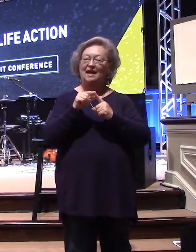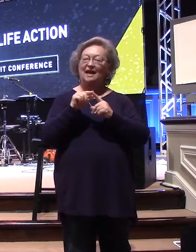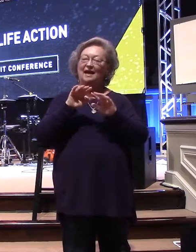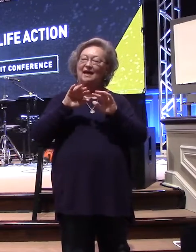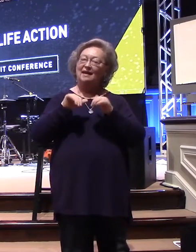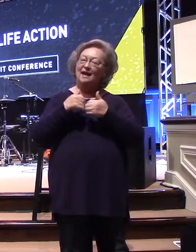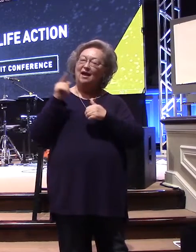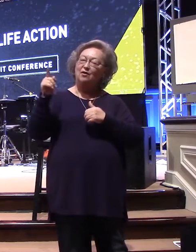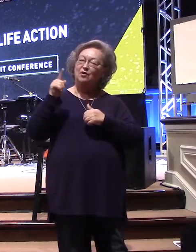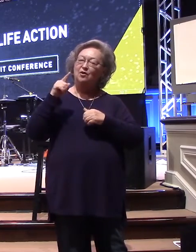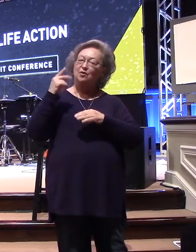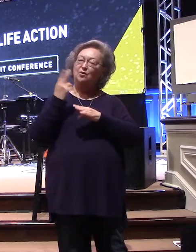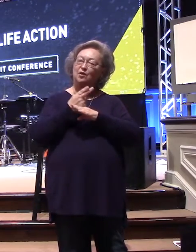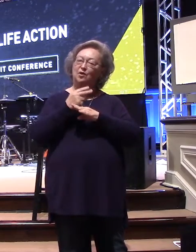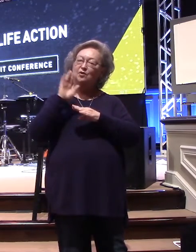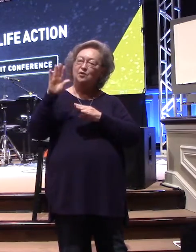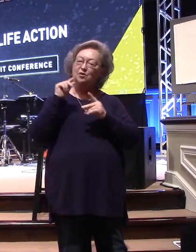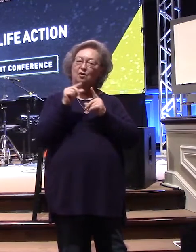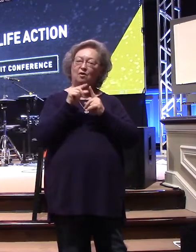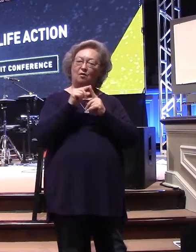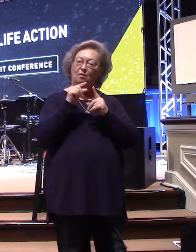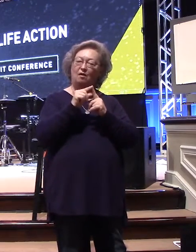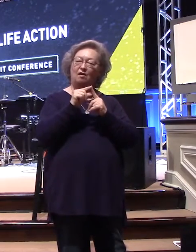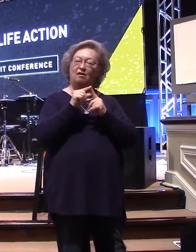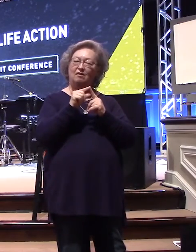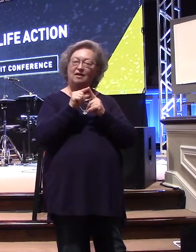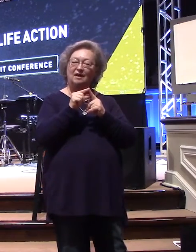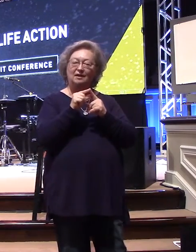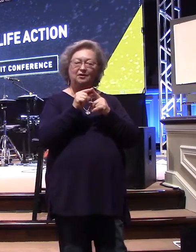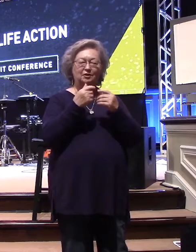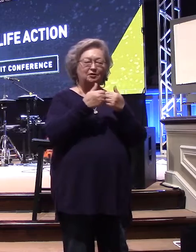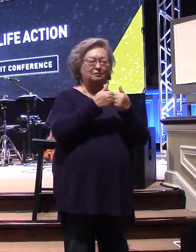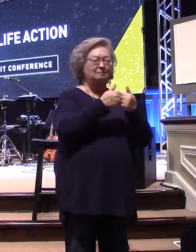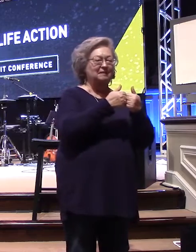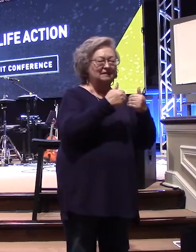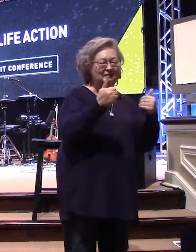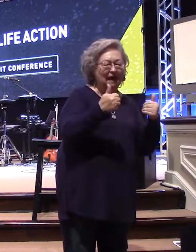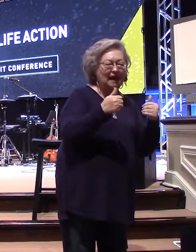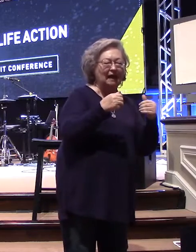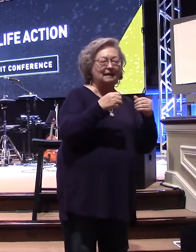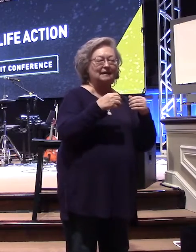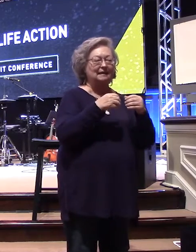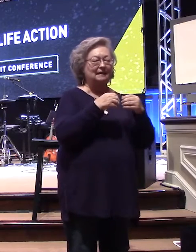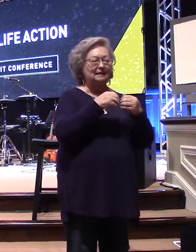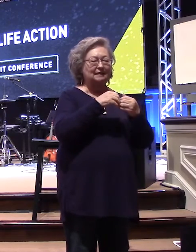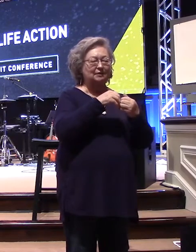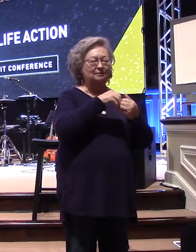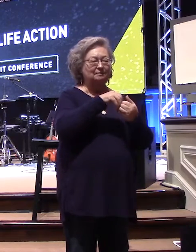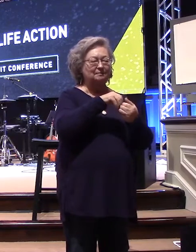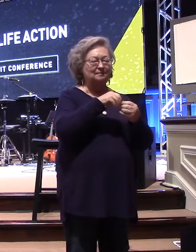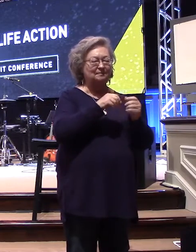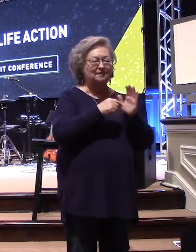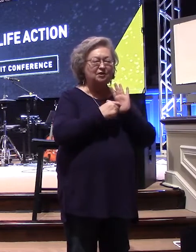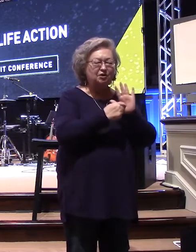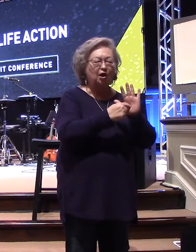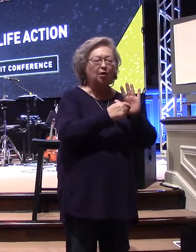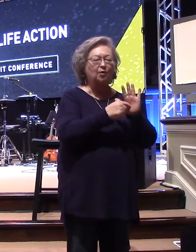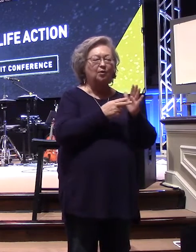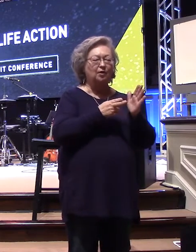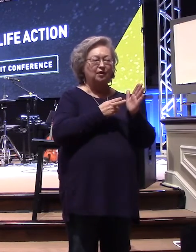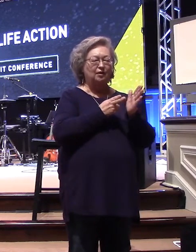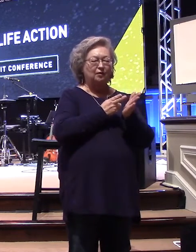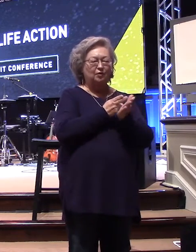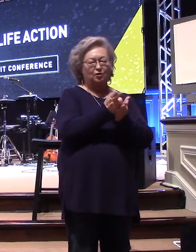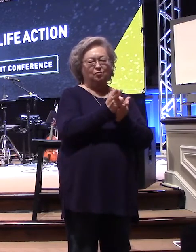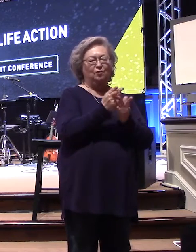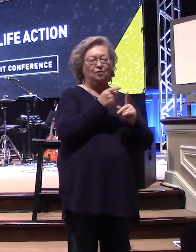to divide and to separate and to expose the truth that's in our hearts, and how